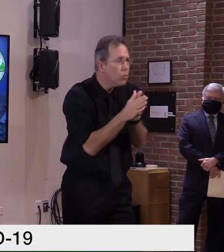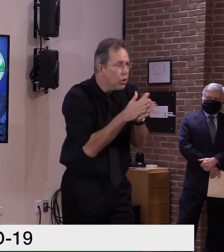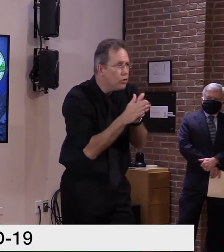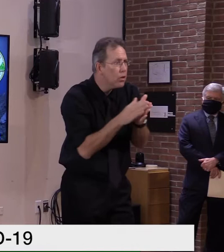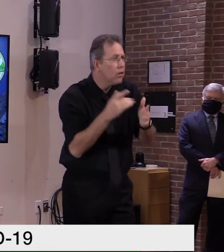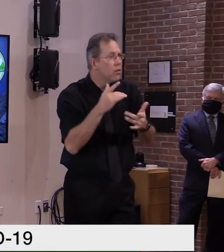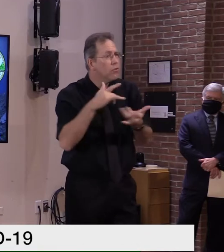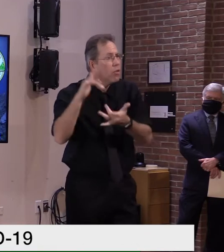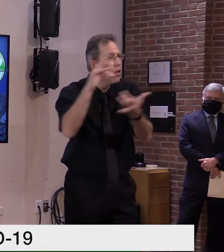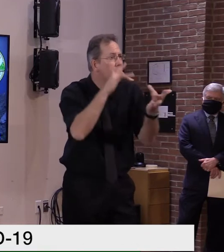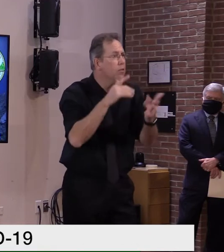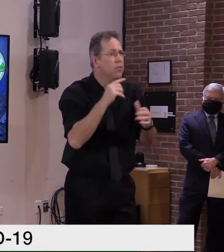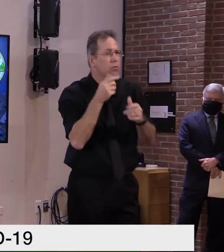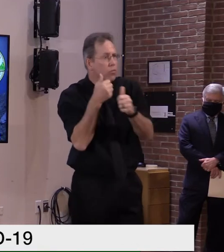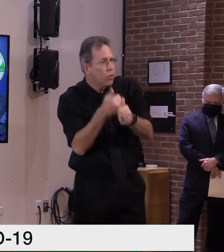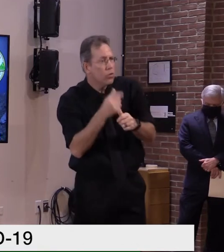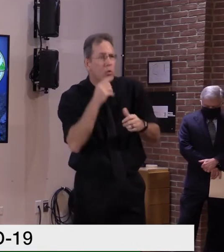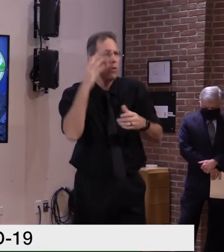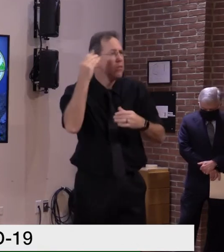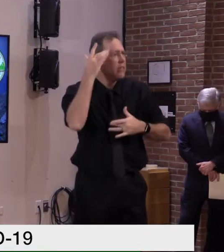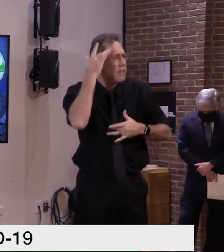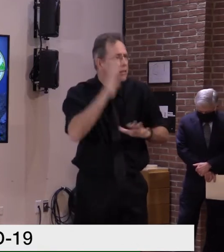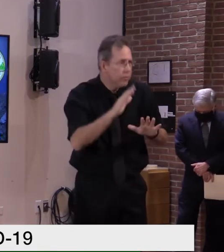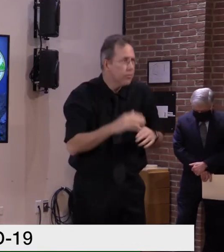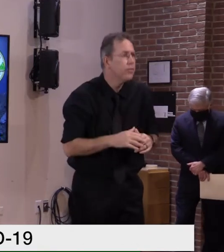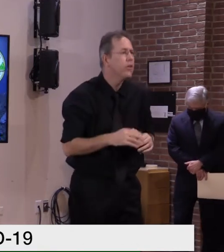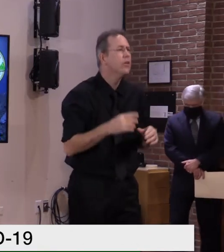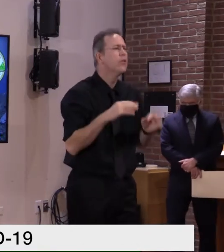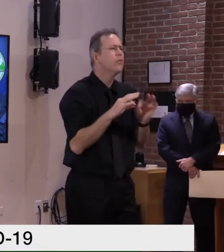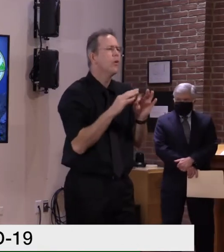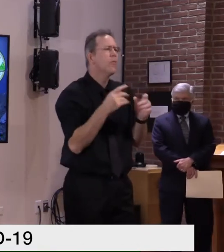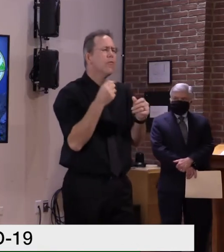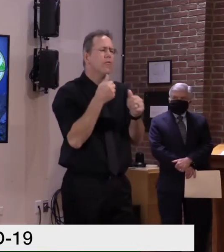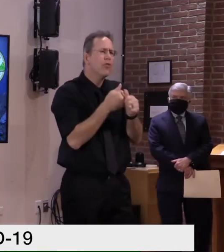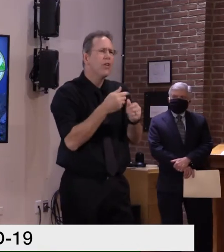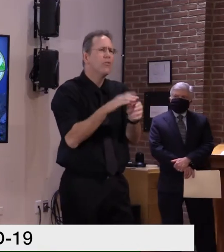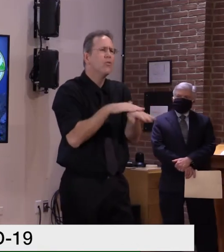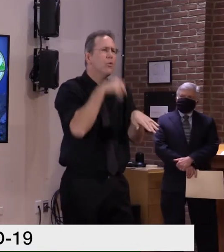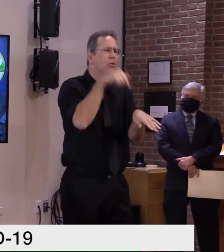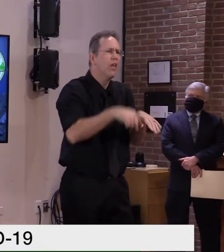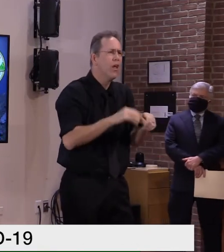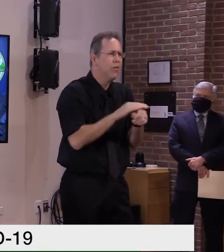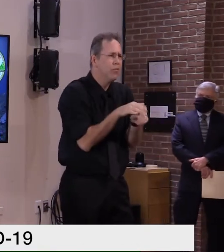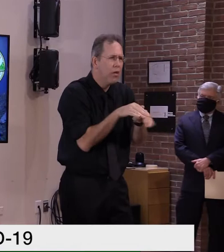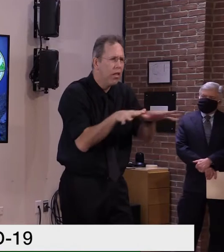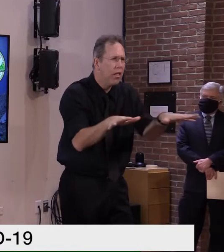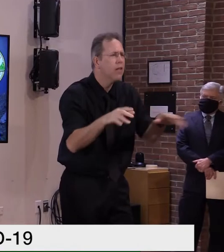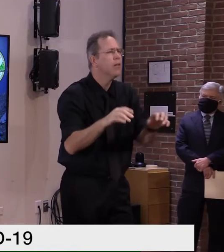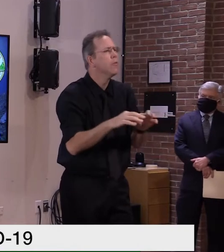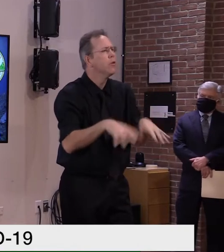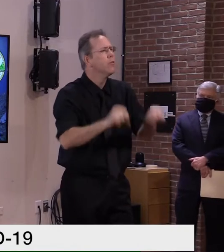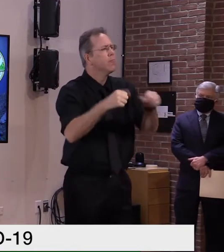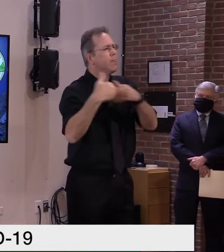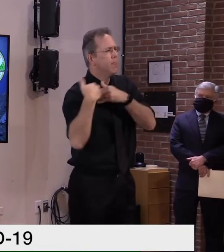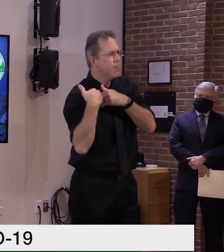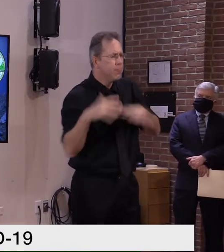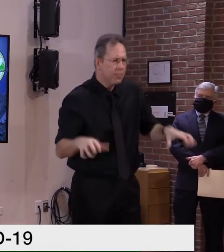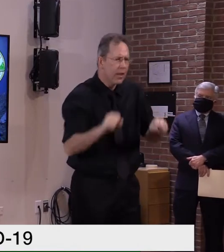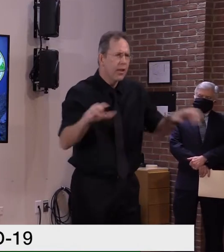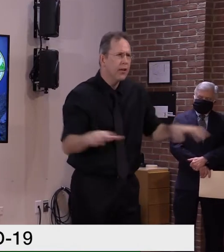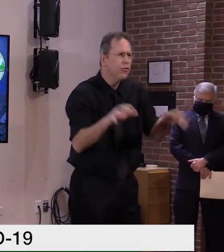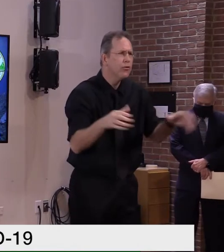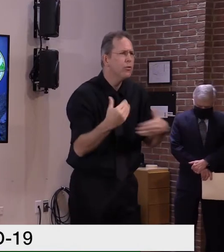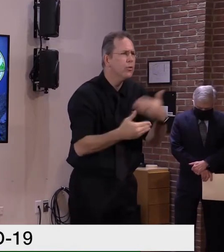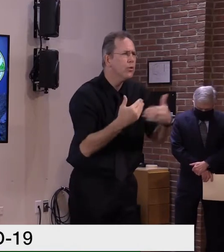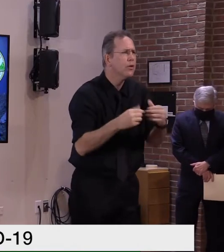know part of our strategy to help slow the spread is to go on offense. We're continuing to stand up new testing